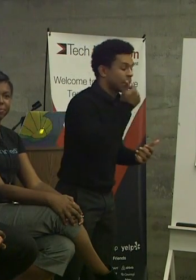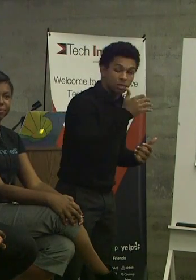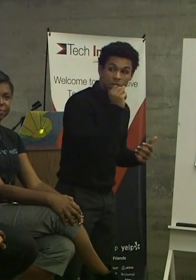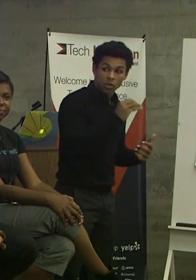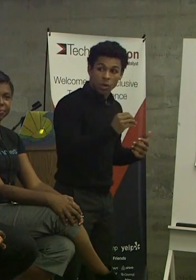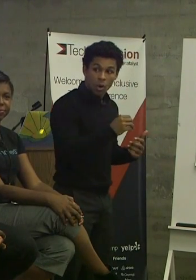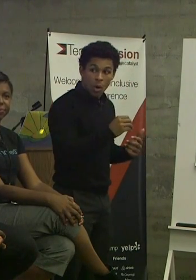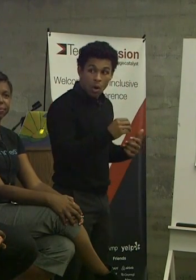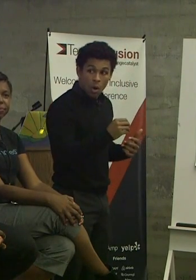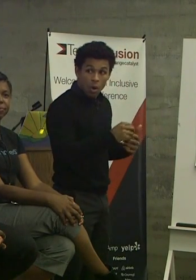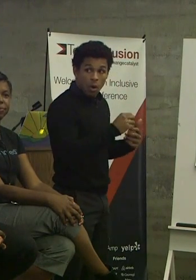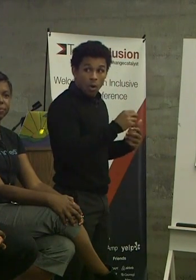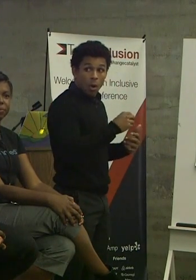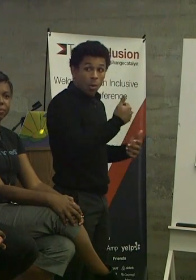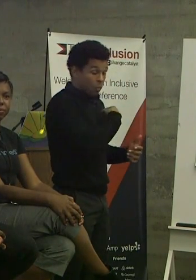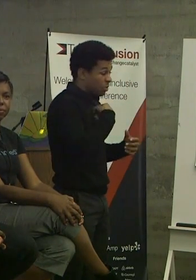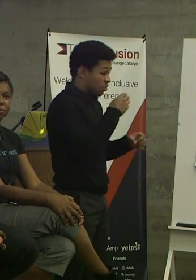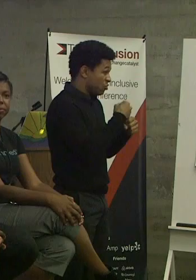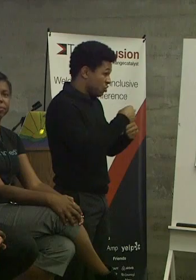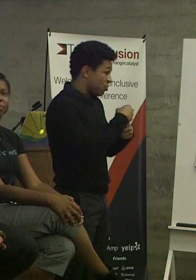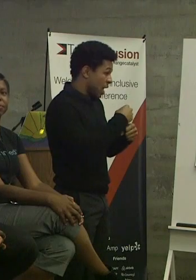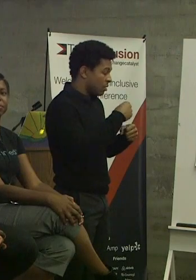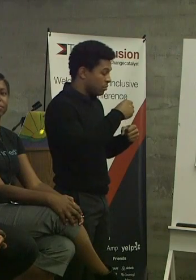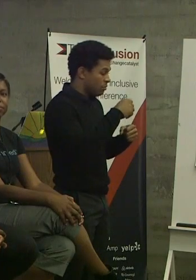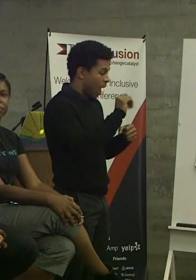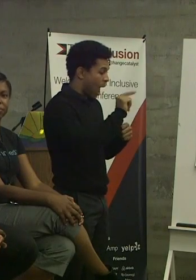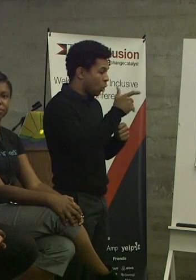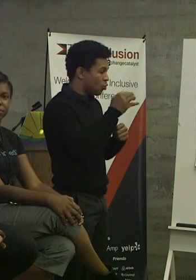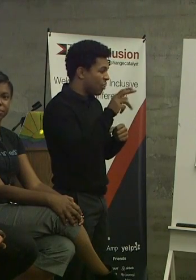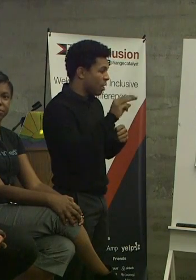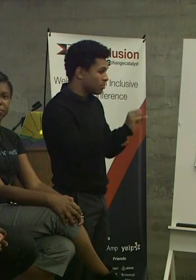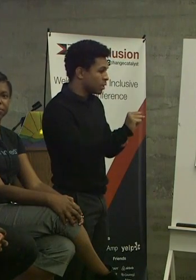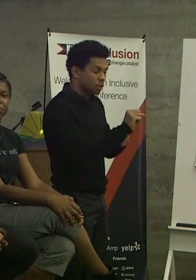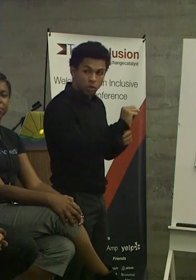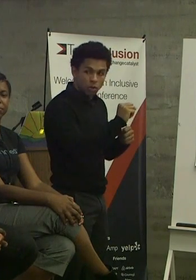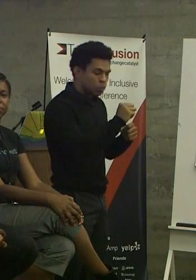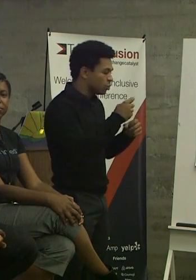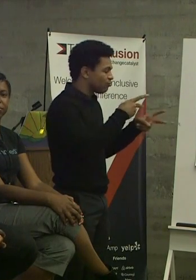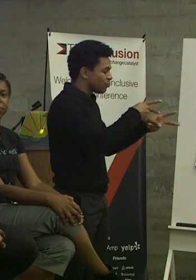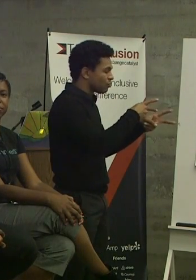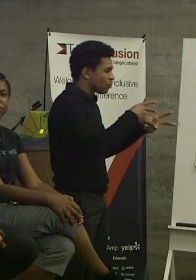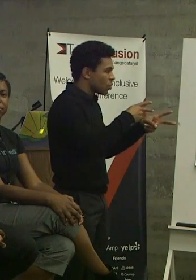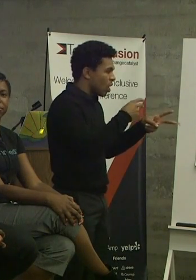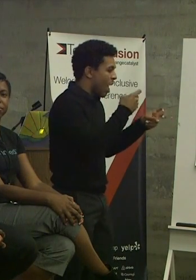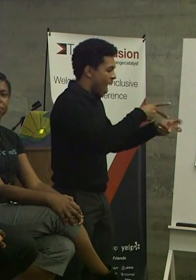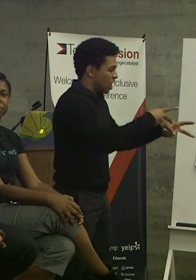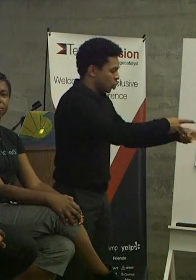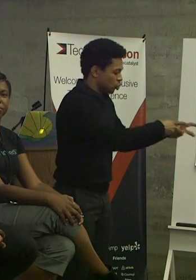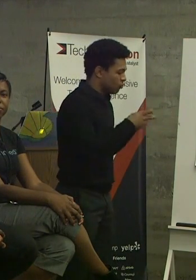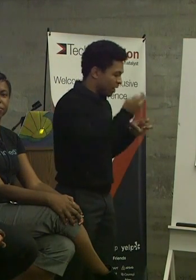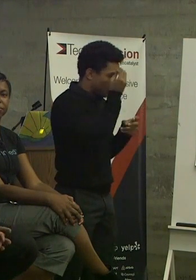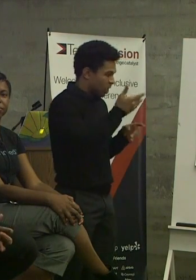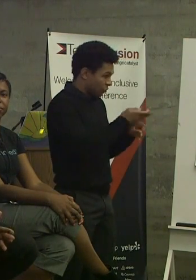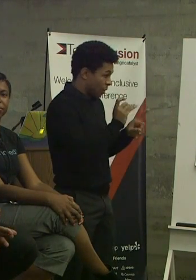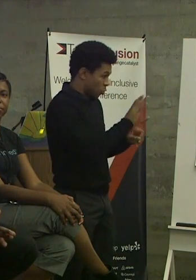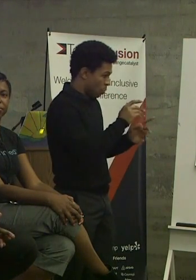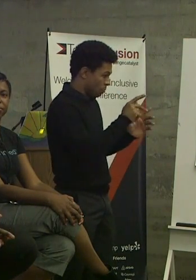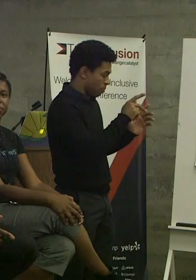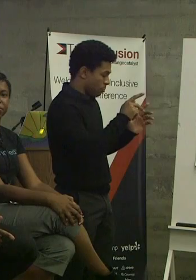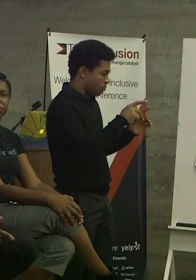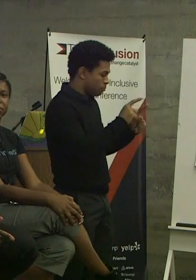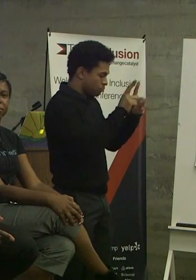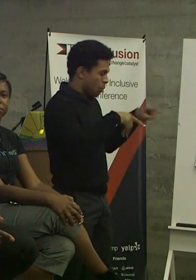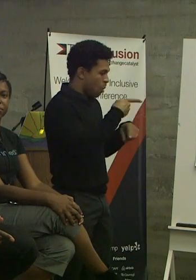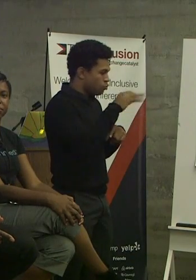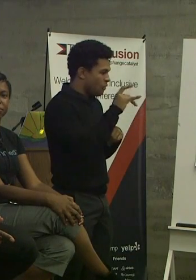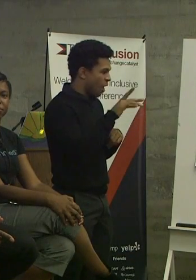It can algorithms say, hey, we've extracted information from your profile, your kind of profile resume, and